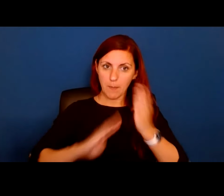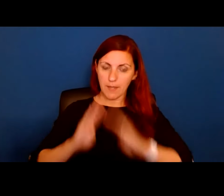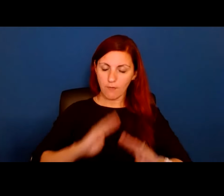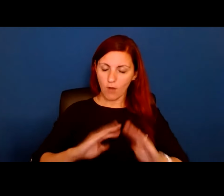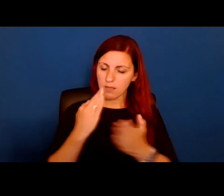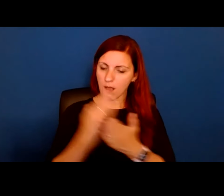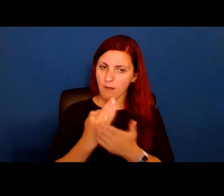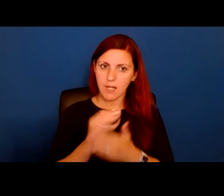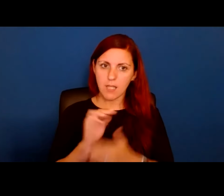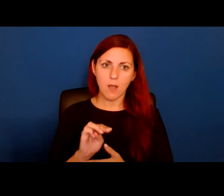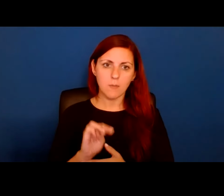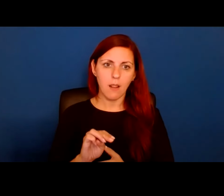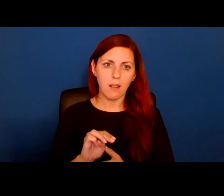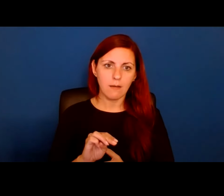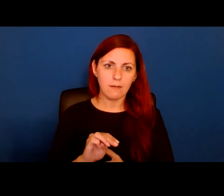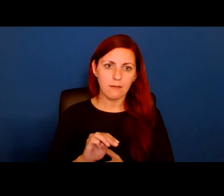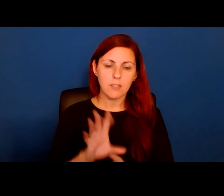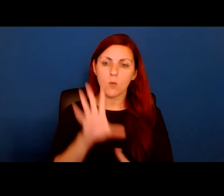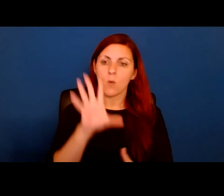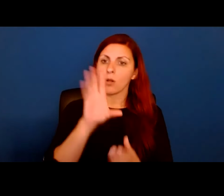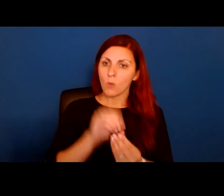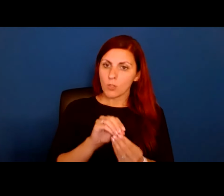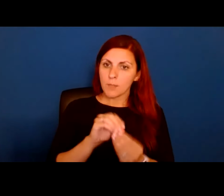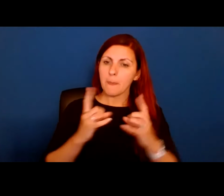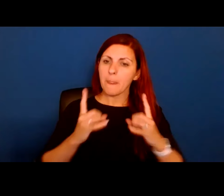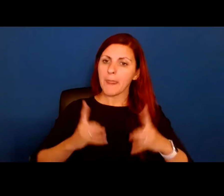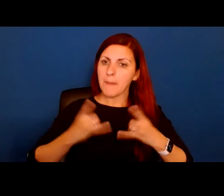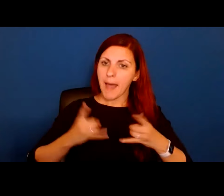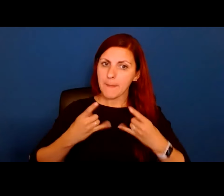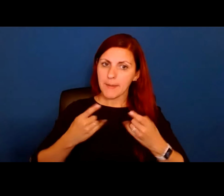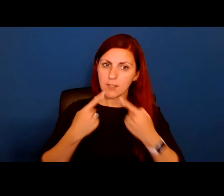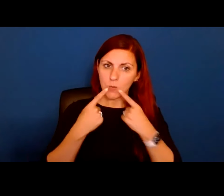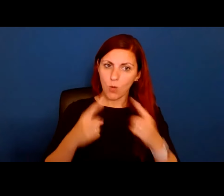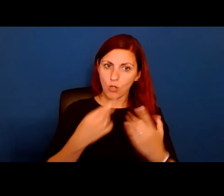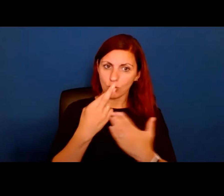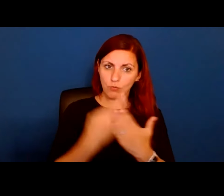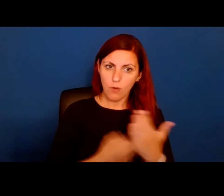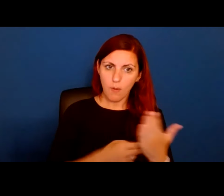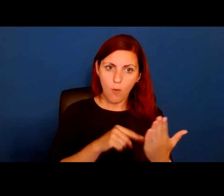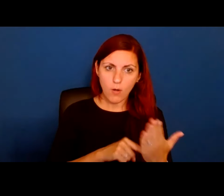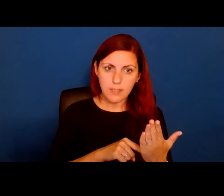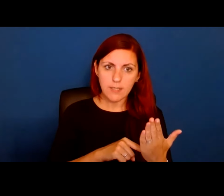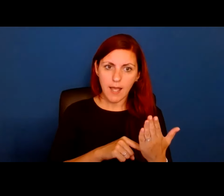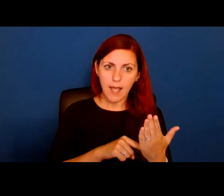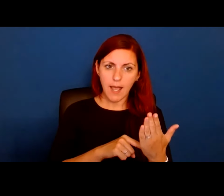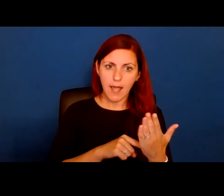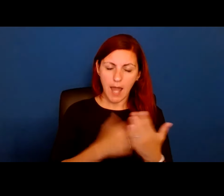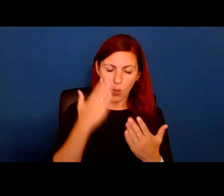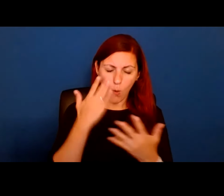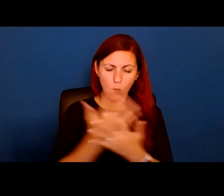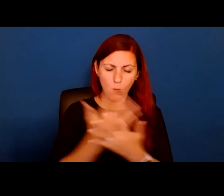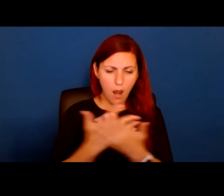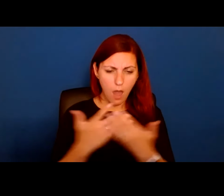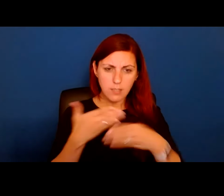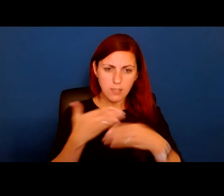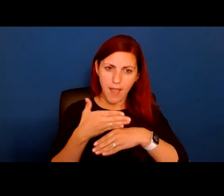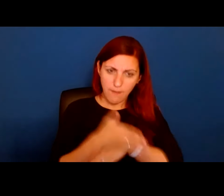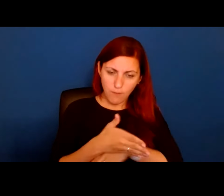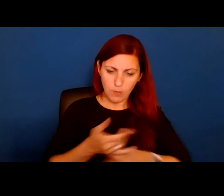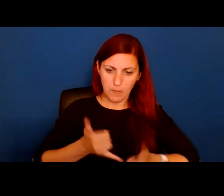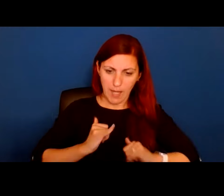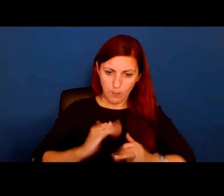In conclusion, I am very happy to launch this report and I again commend Dr. Walts and all of the RCNI for the huge effort that was involved in bringing it to fruition.